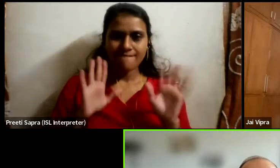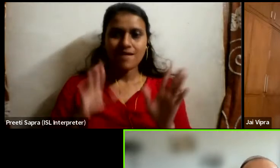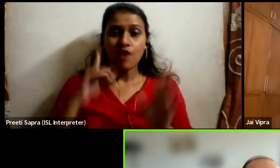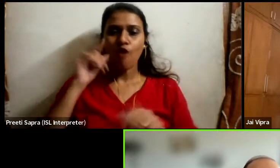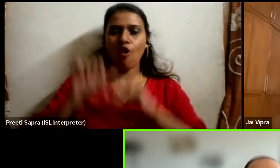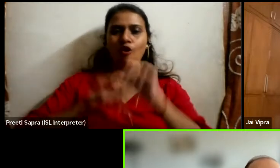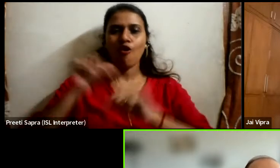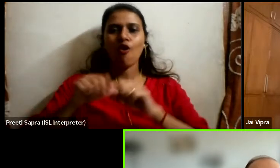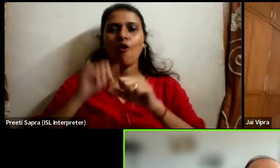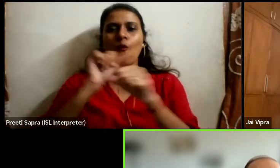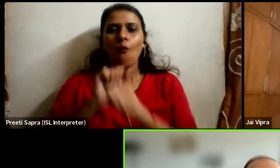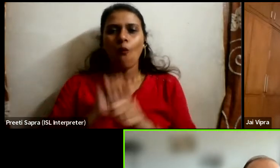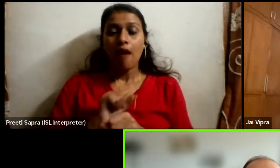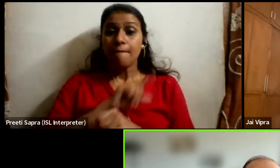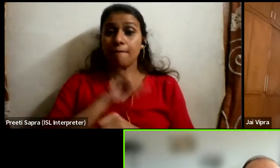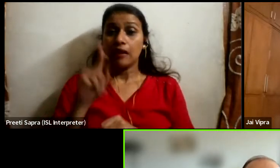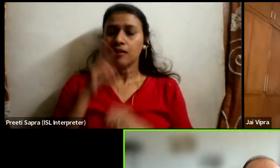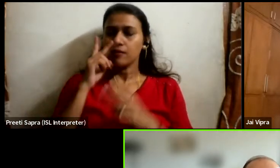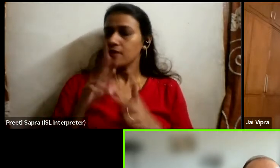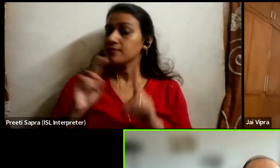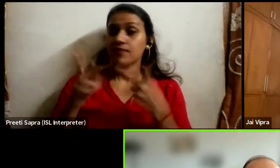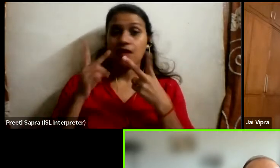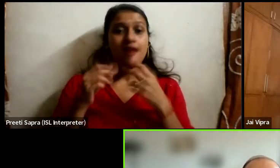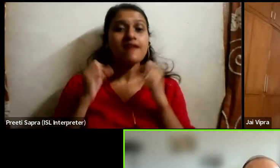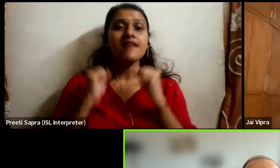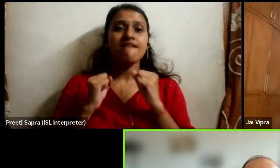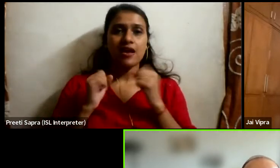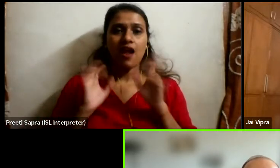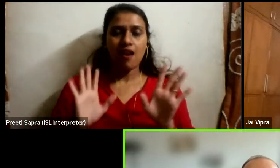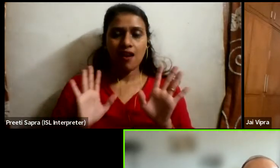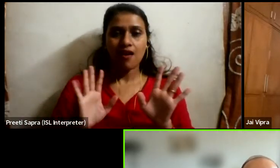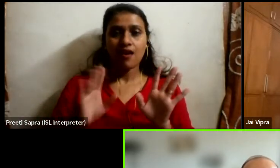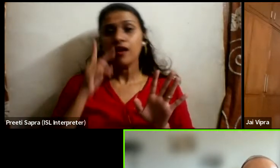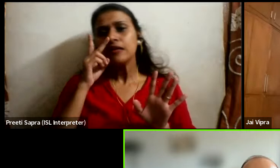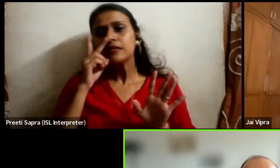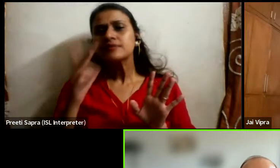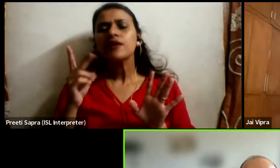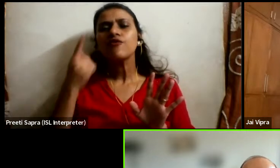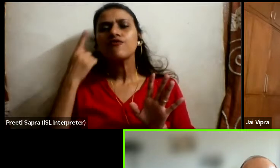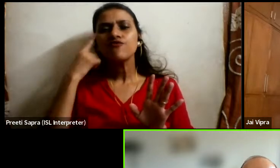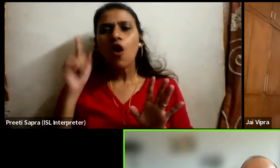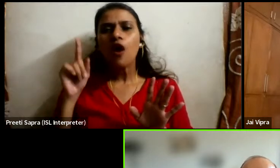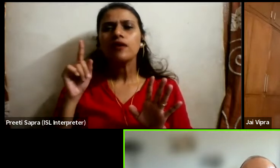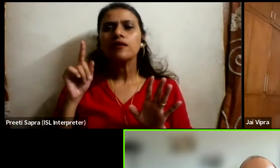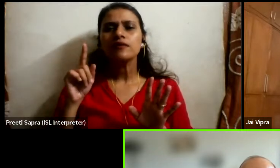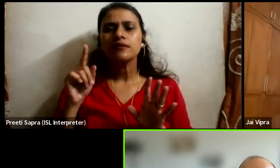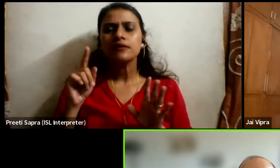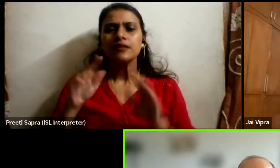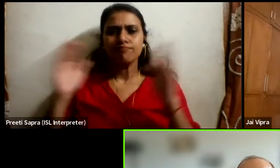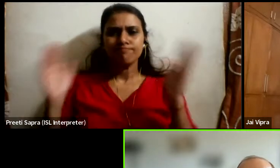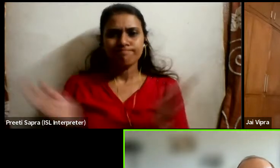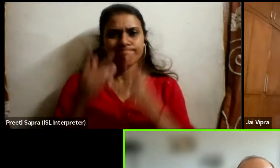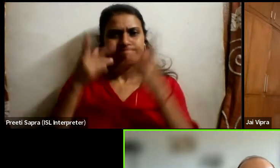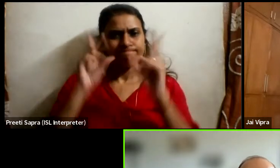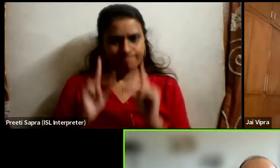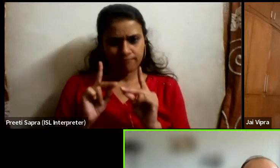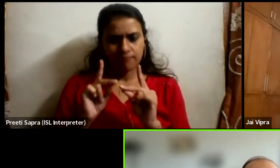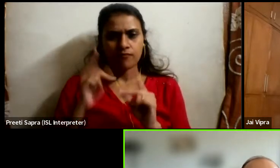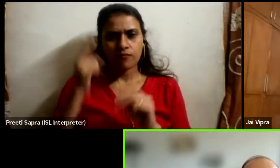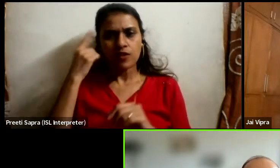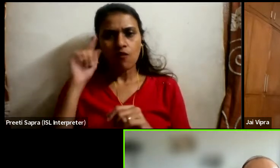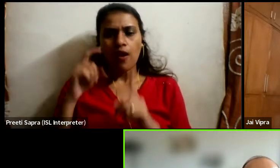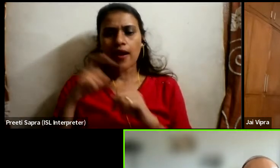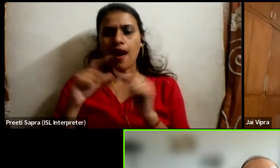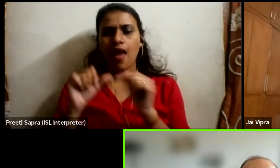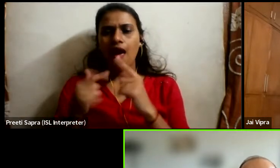operationalizing data ownership, but it becomes incredibly difficult then to restrain the use of that data